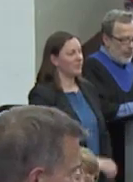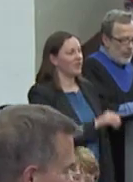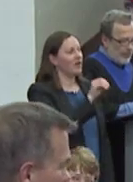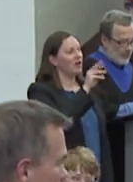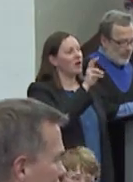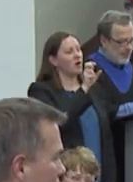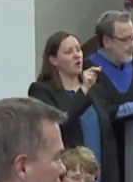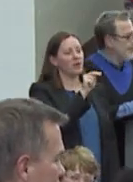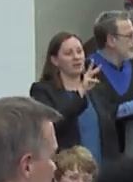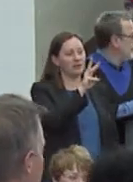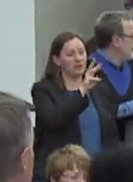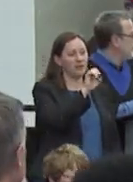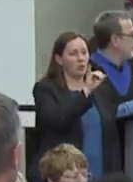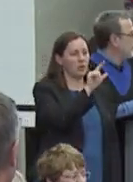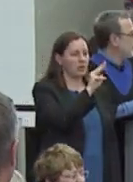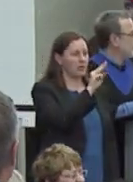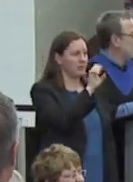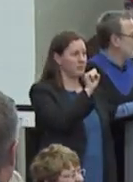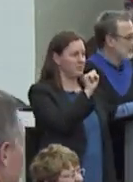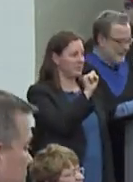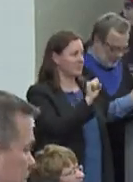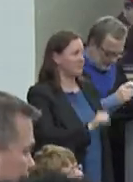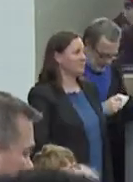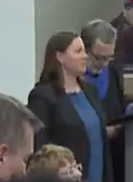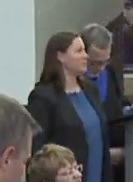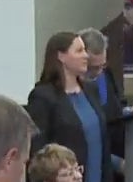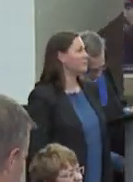Owen Williams.